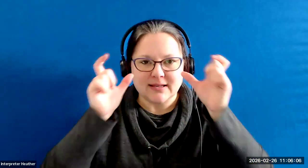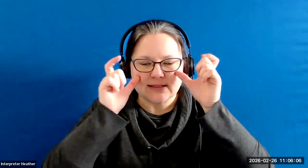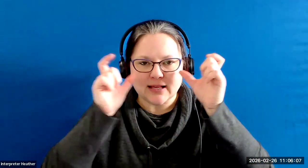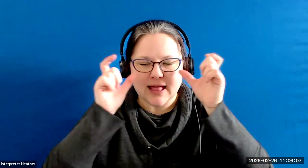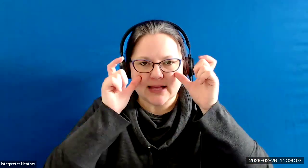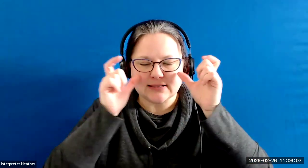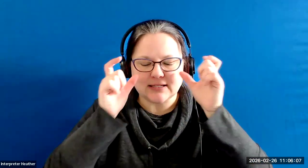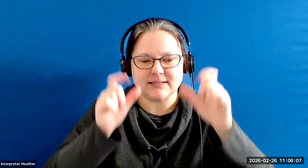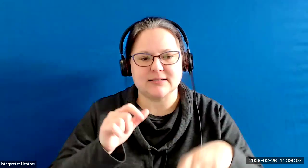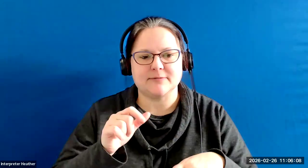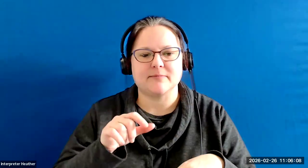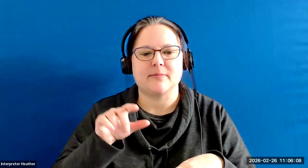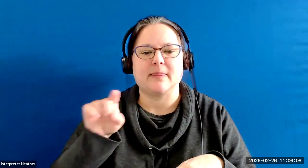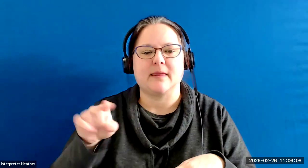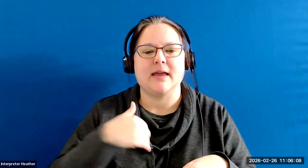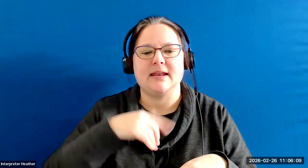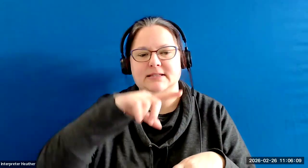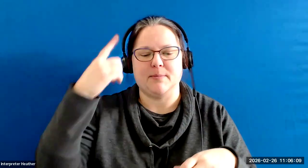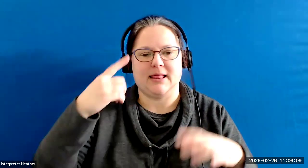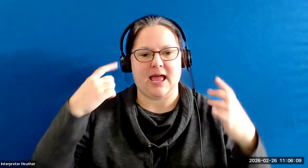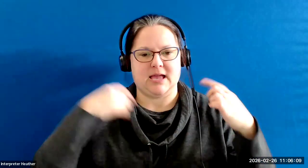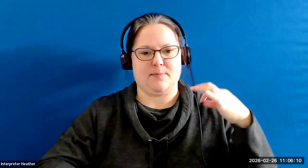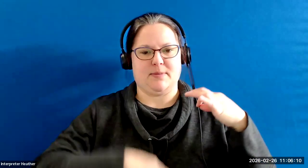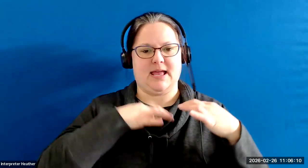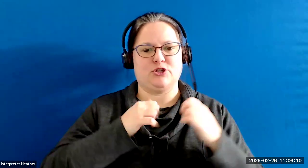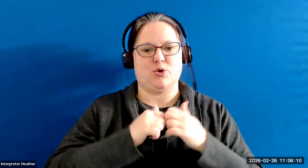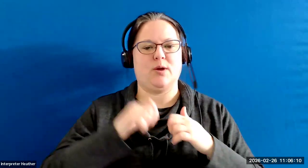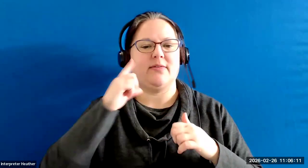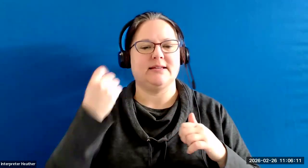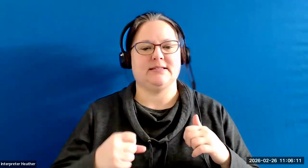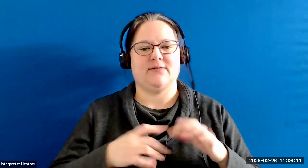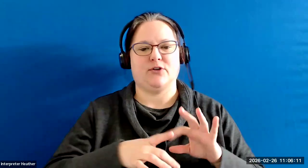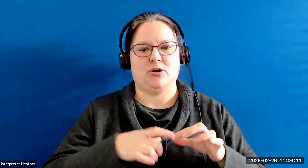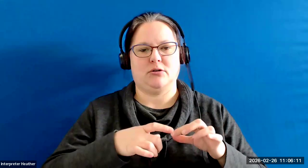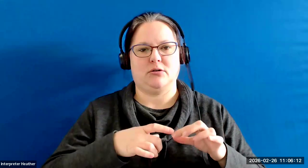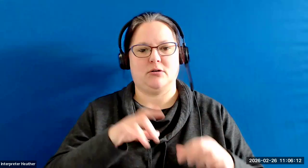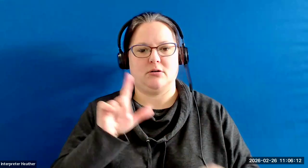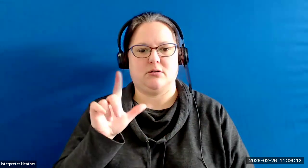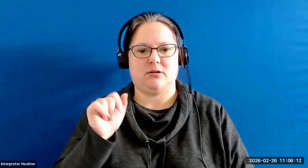sunglasses, wearing a black blazer with silver chain lapels.